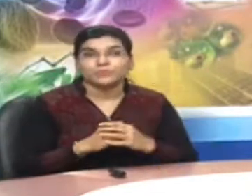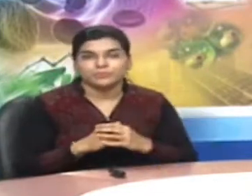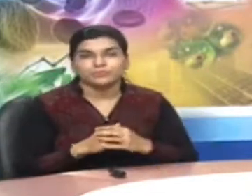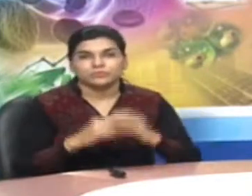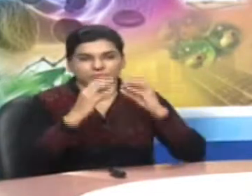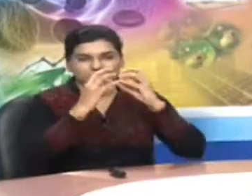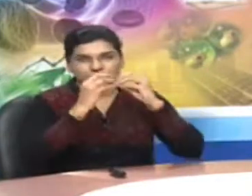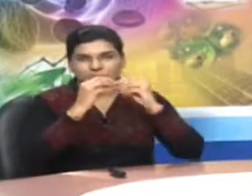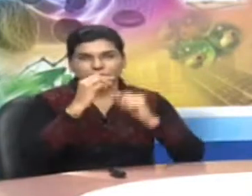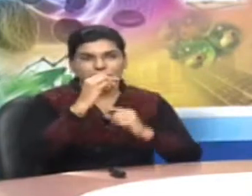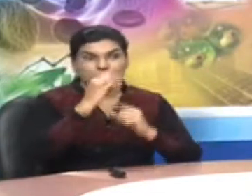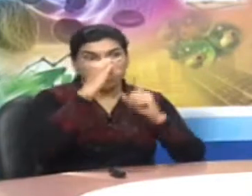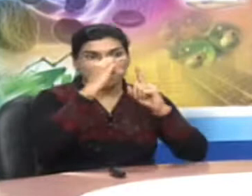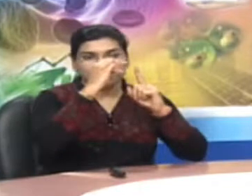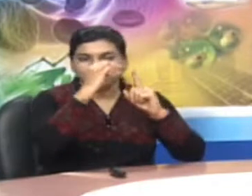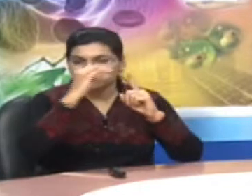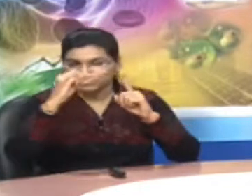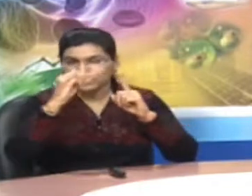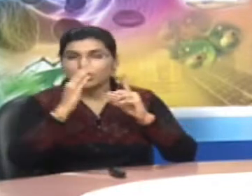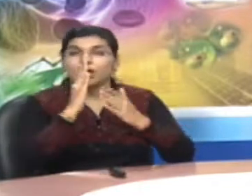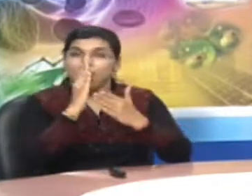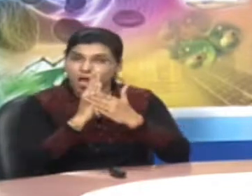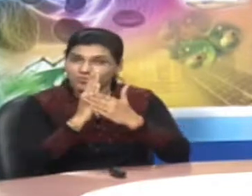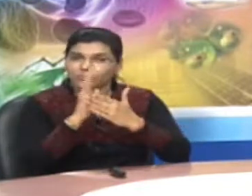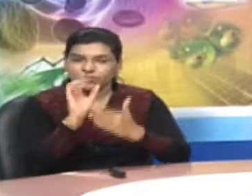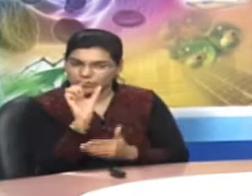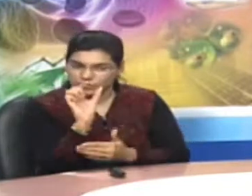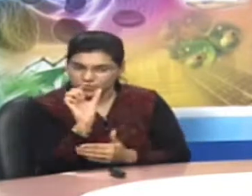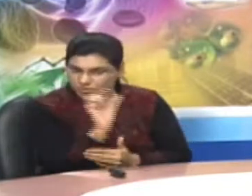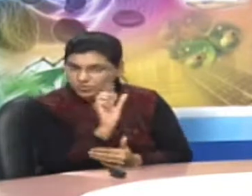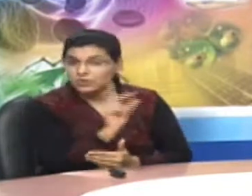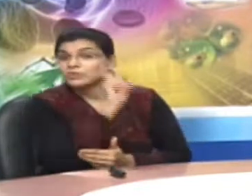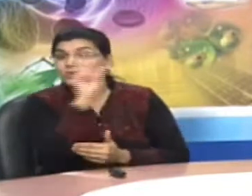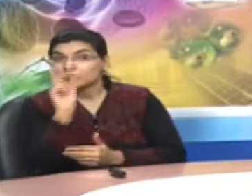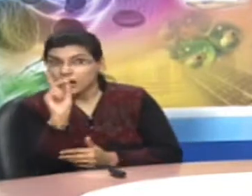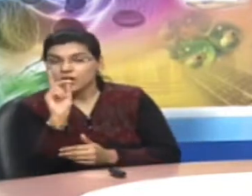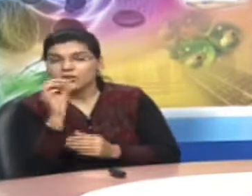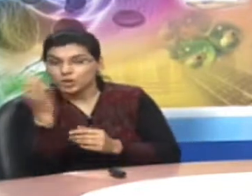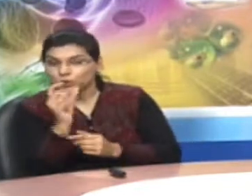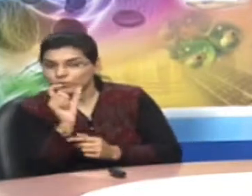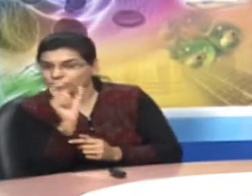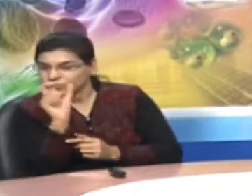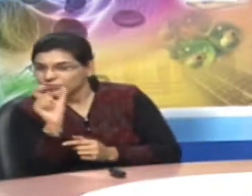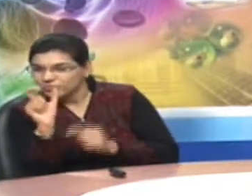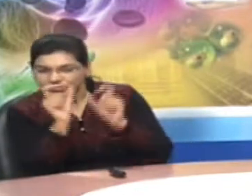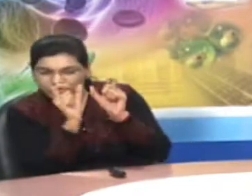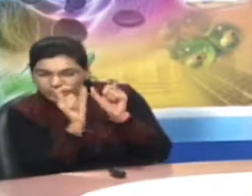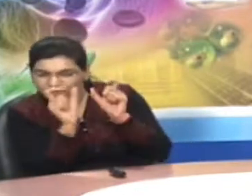in capitalize each word, it is every word